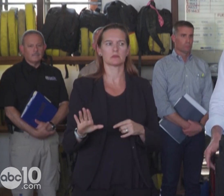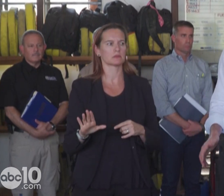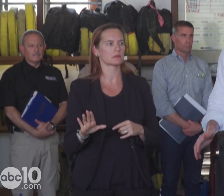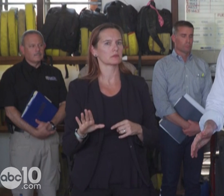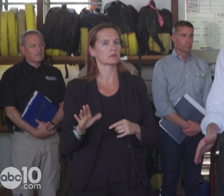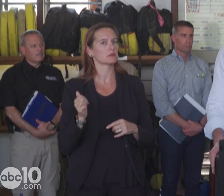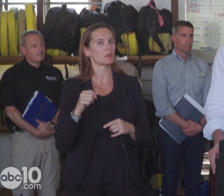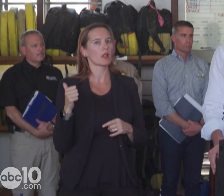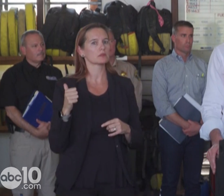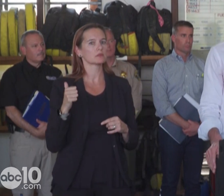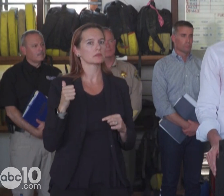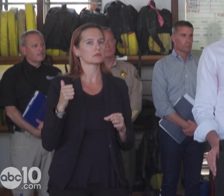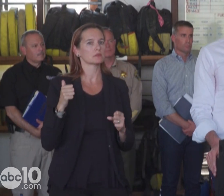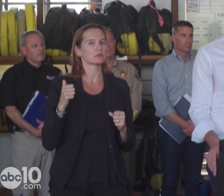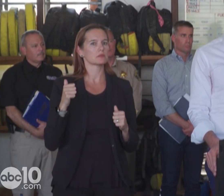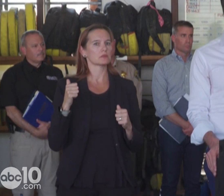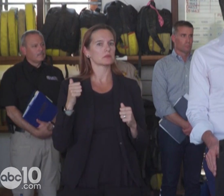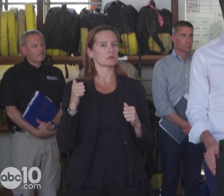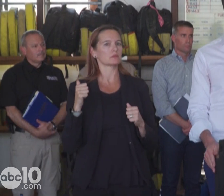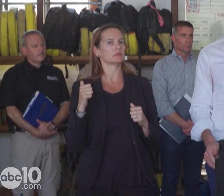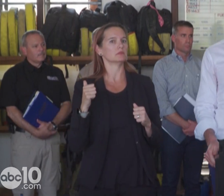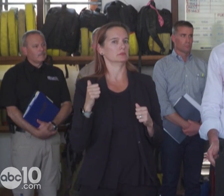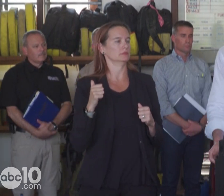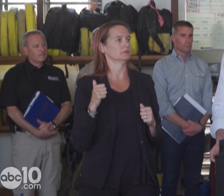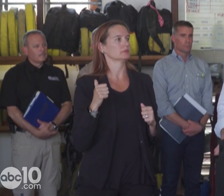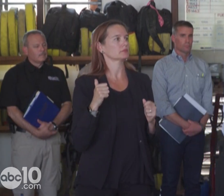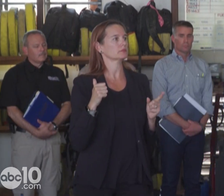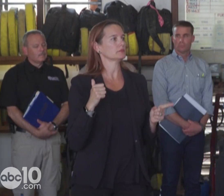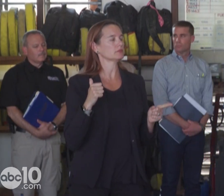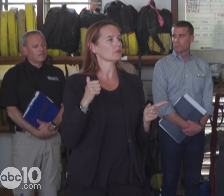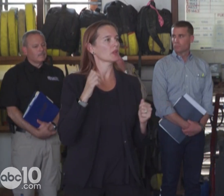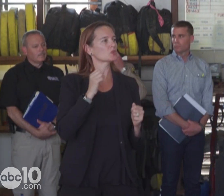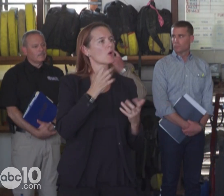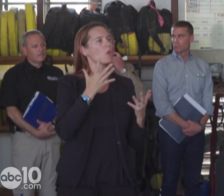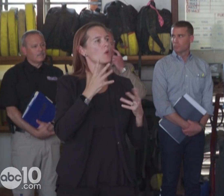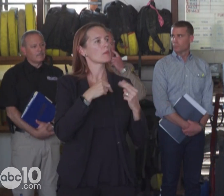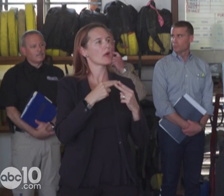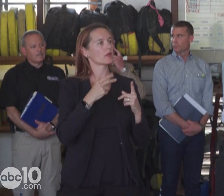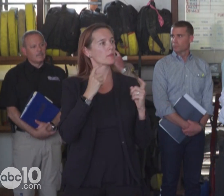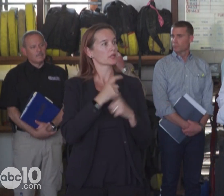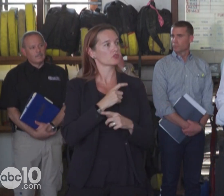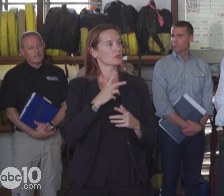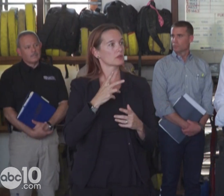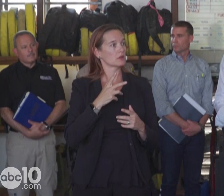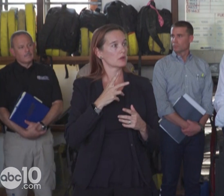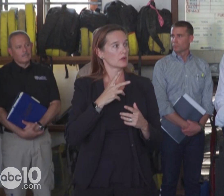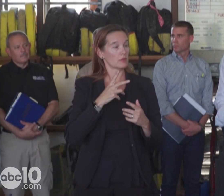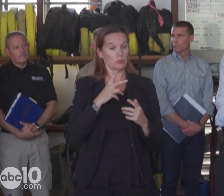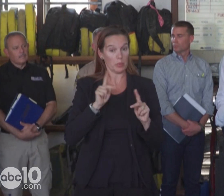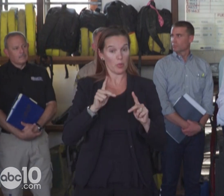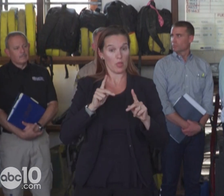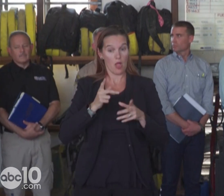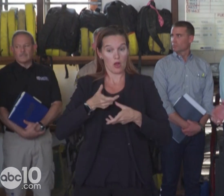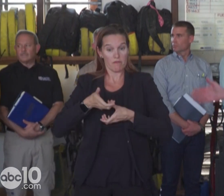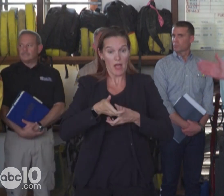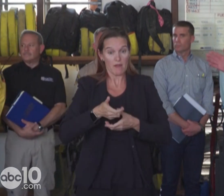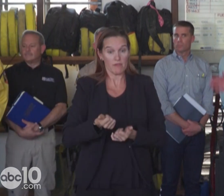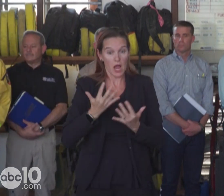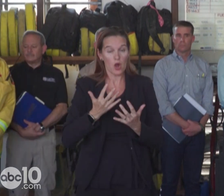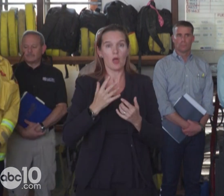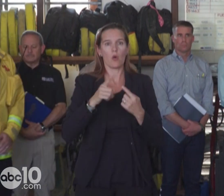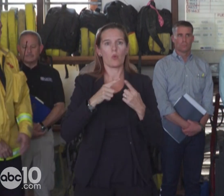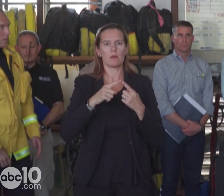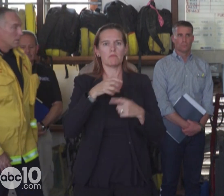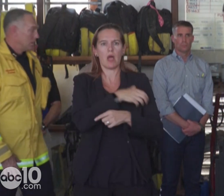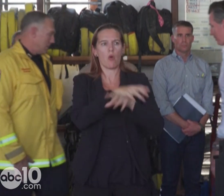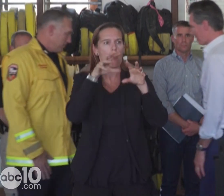Anybody else? Could you or the team talk a little bit more about the complications you're facing fighting a fire when you don't have power? How that makes it work?